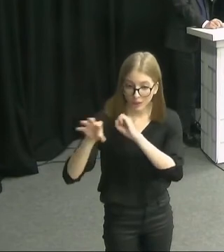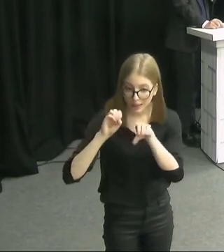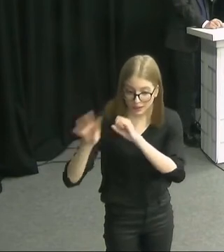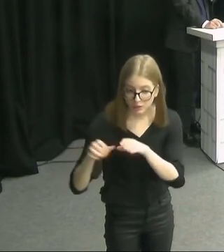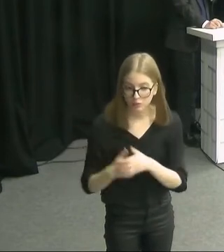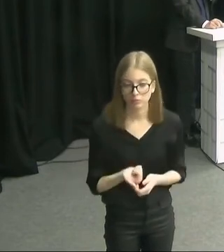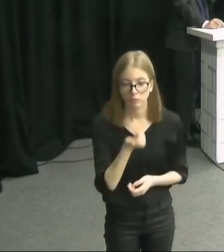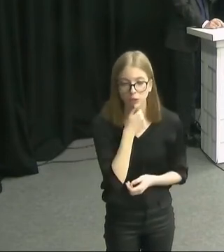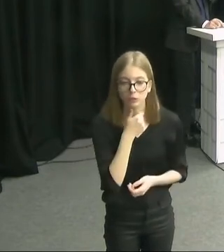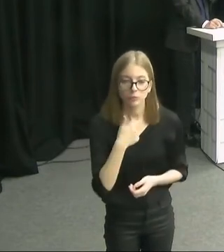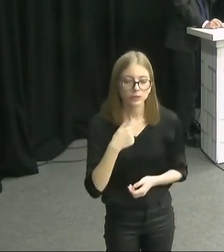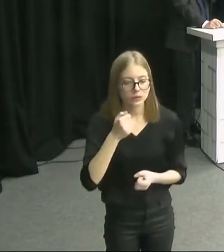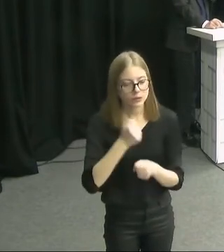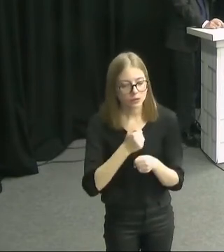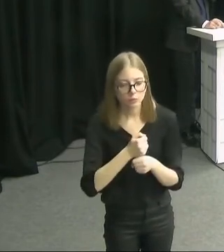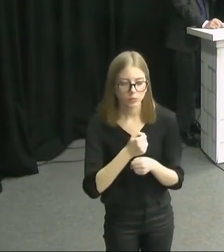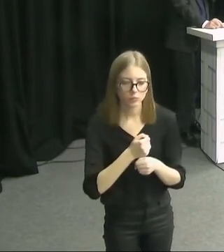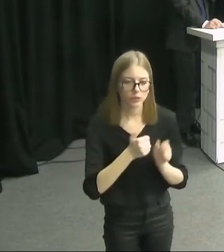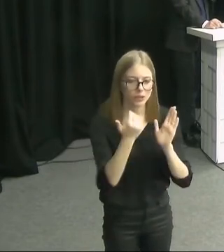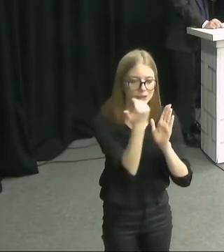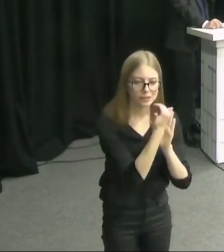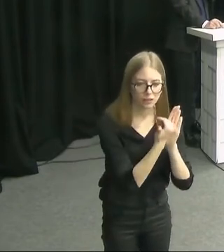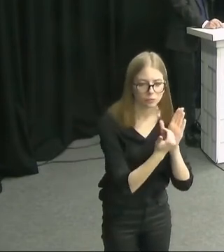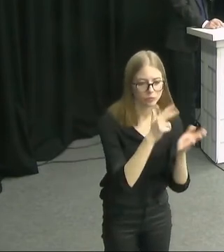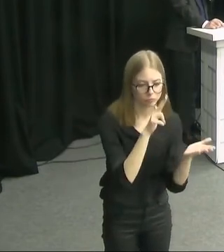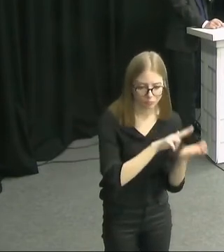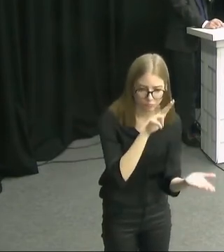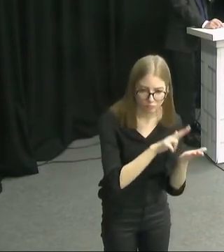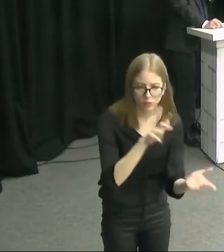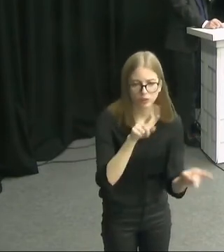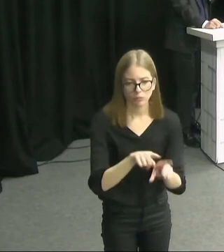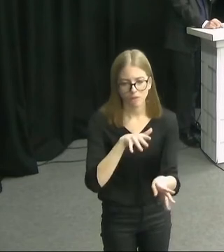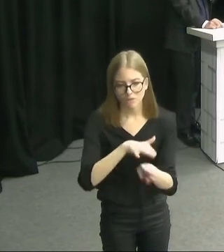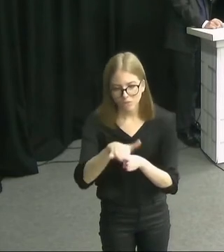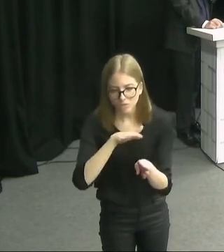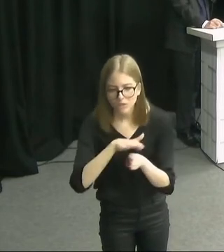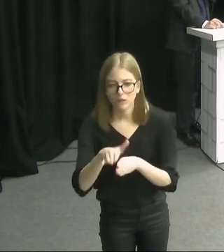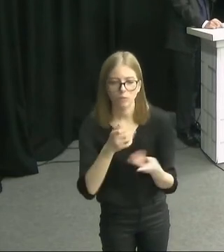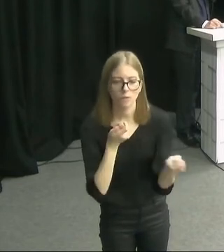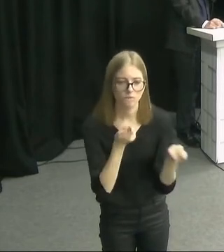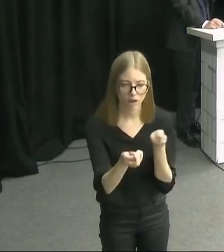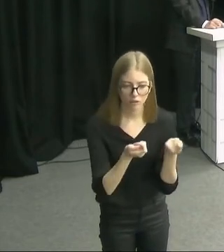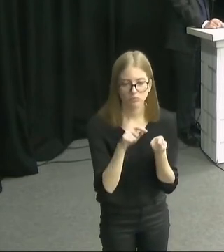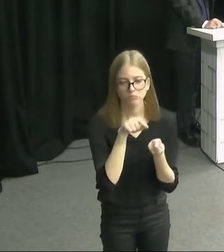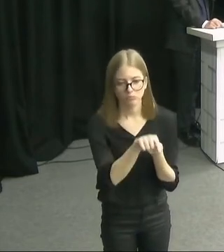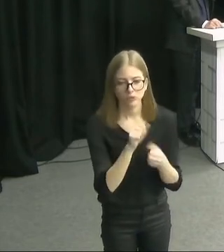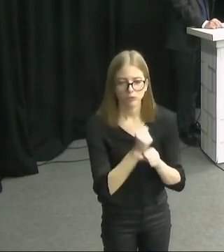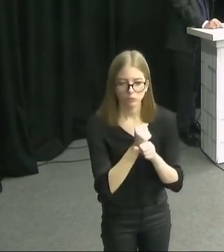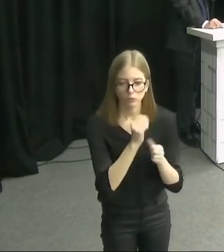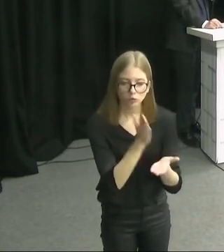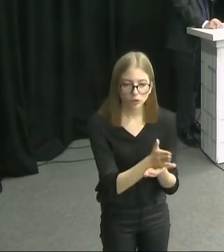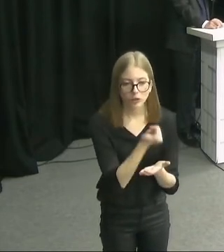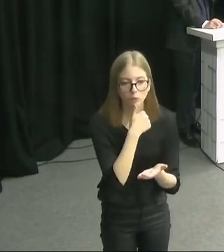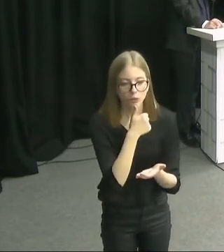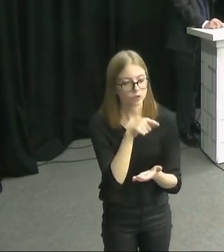in the parliament, in the government, so we should keep in touch with them and explain to them what are the challenges for the university in the